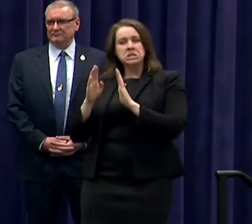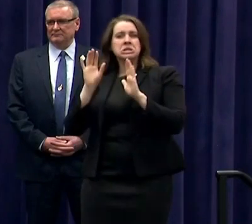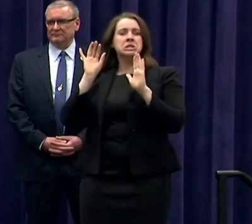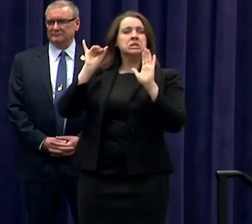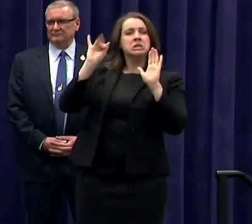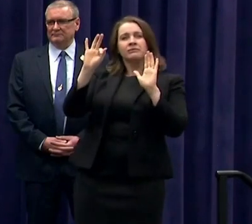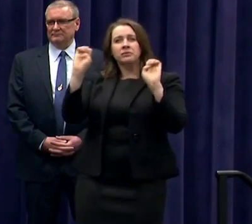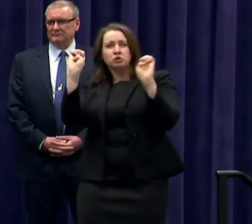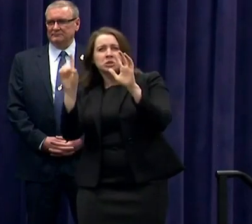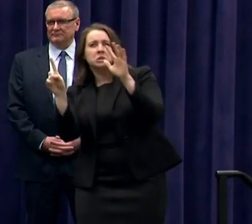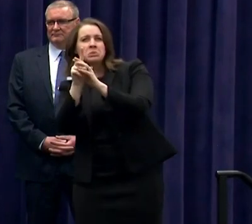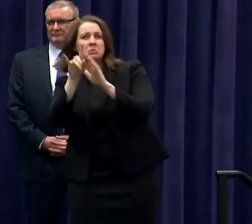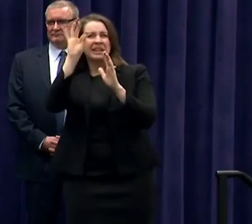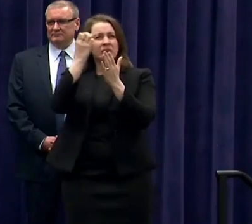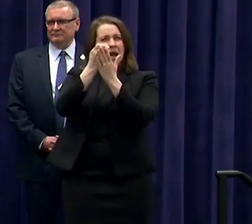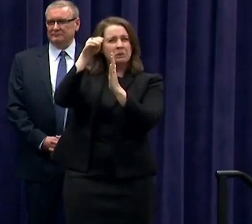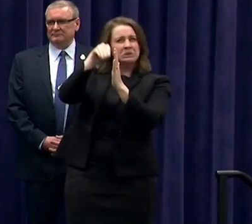that kind of